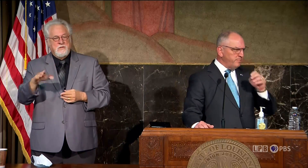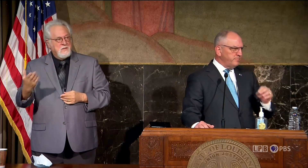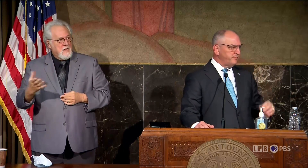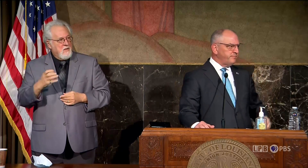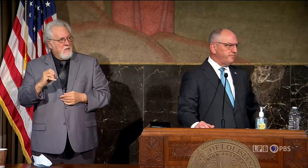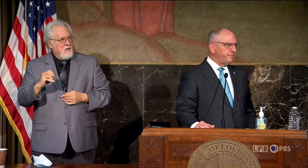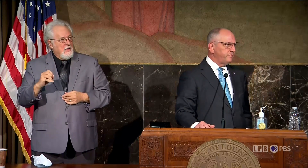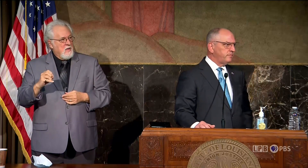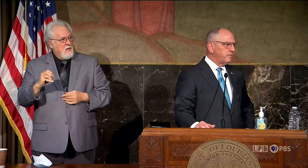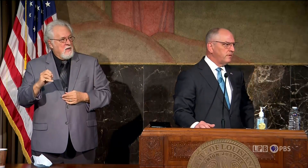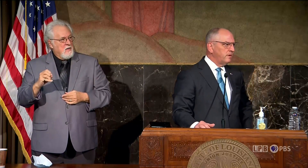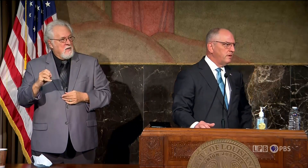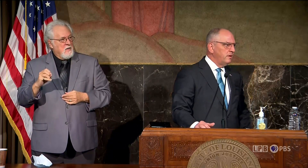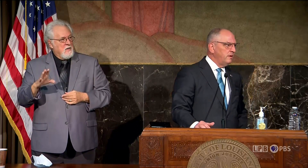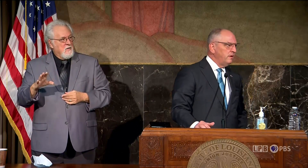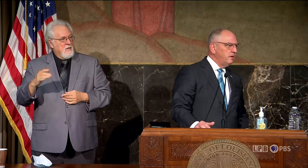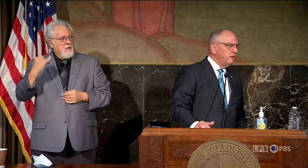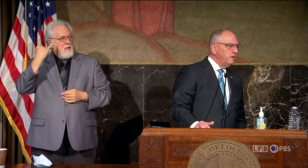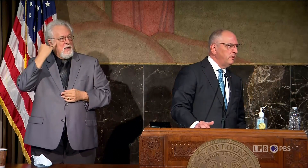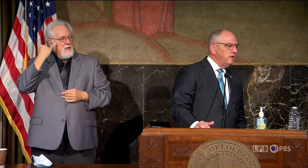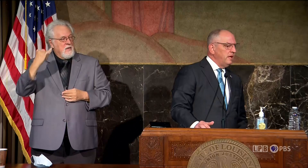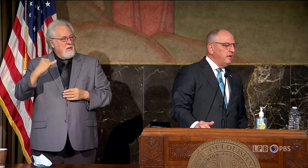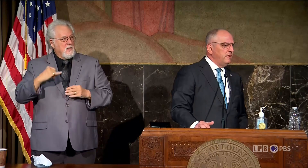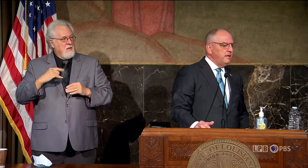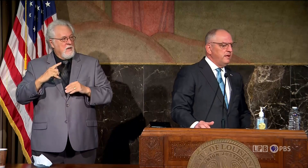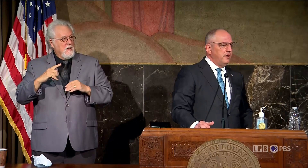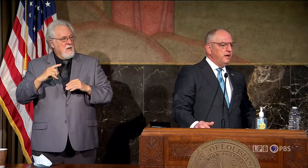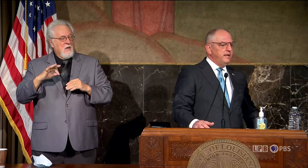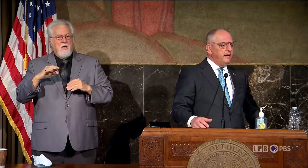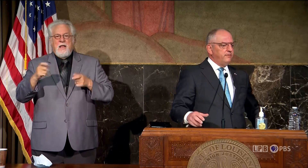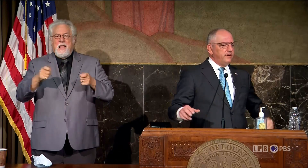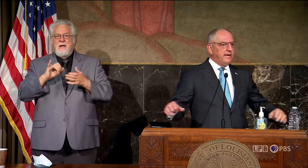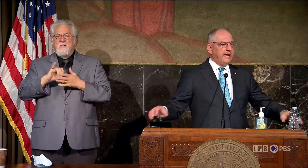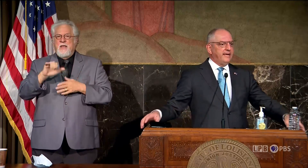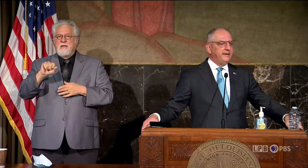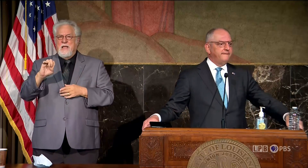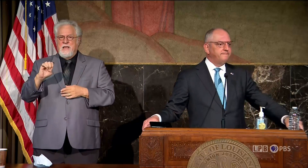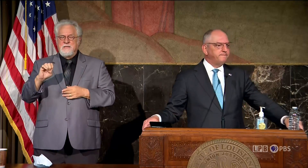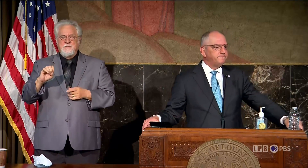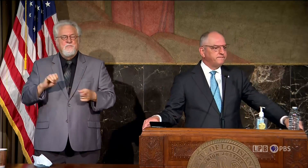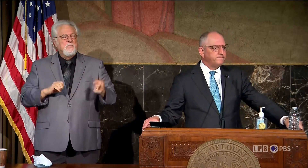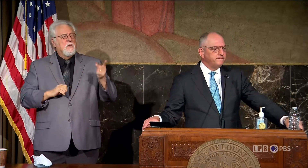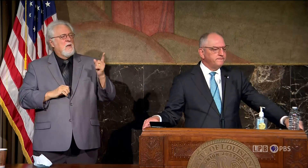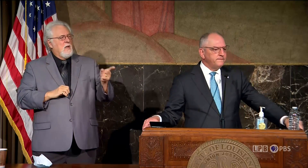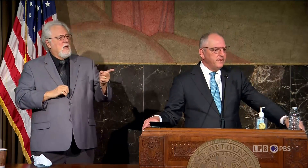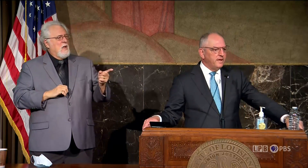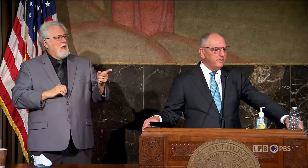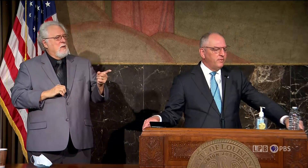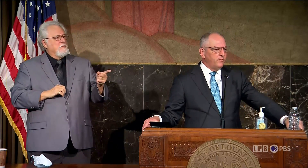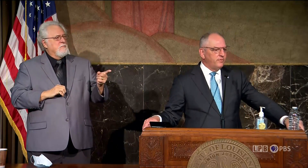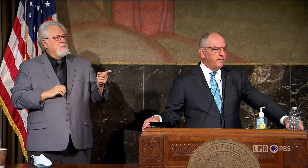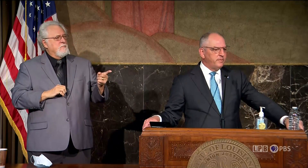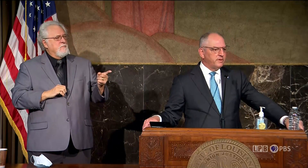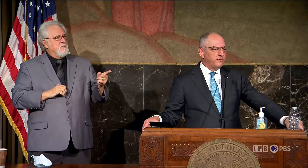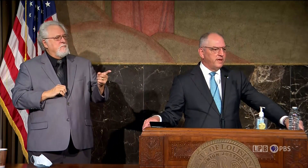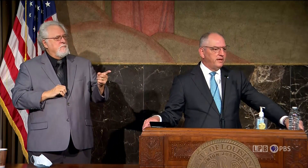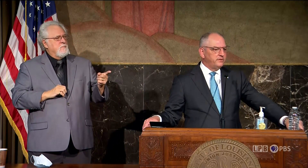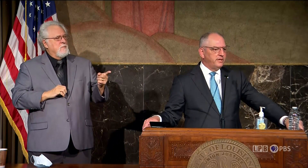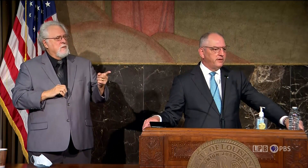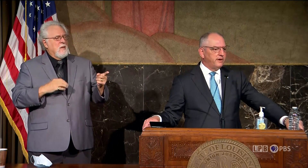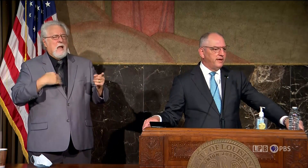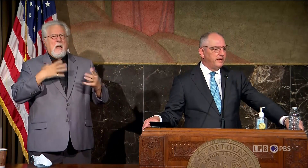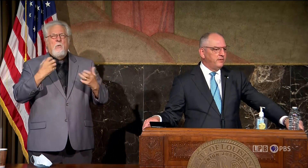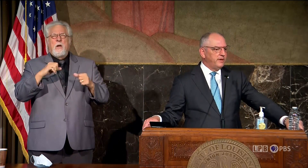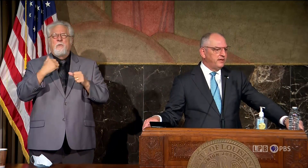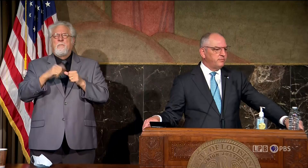your thoughts are overall on the handling of the Ronald Green case? Yeah, well, I want to remember the